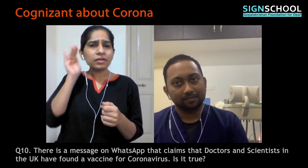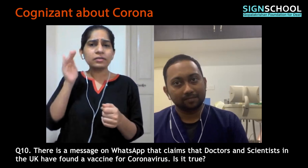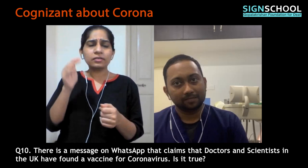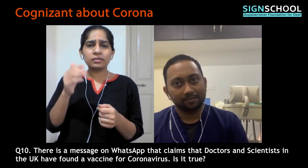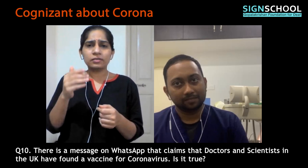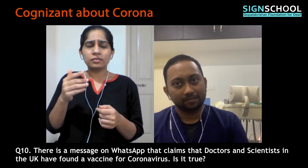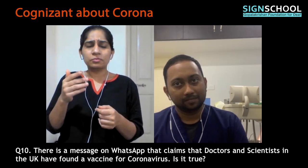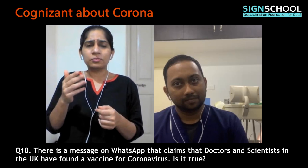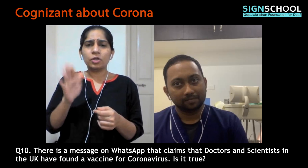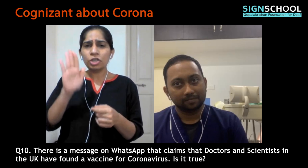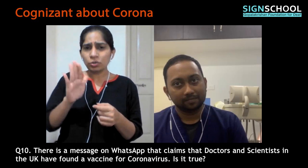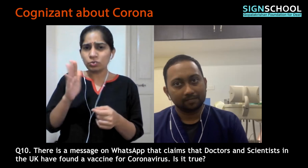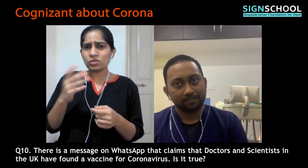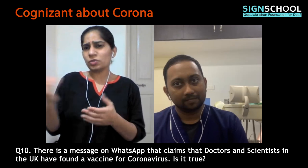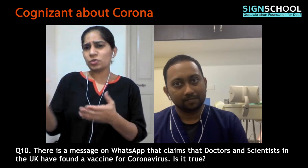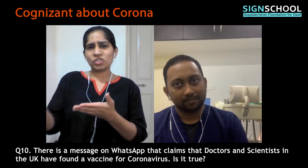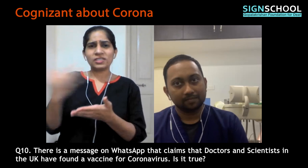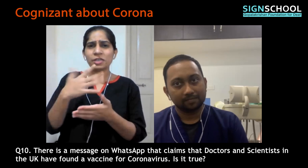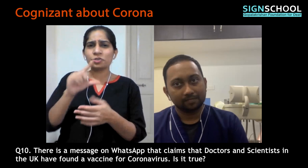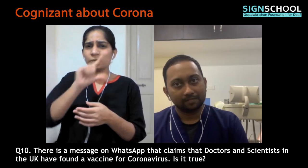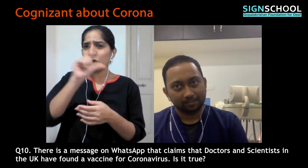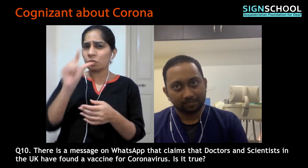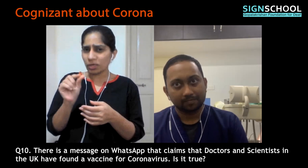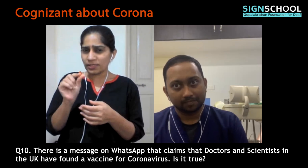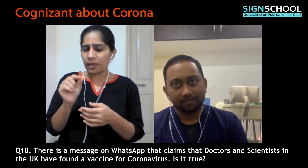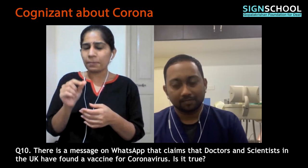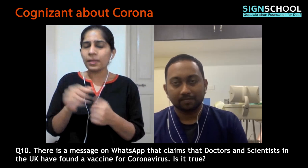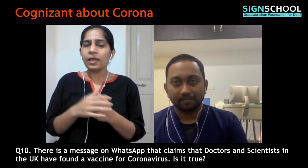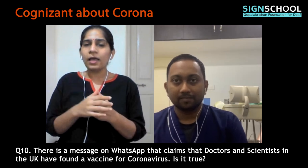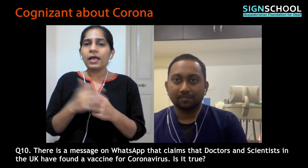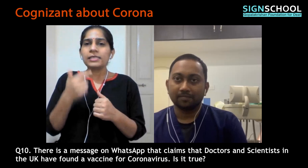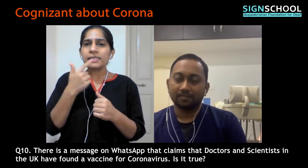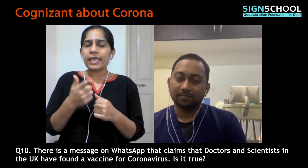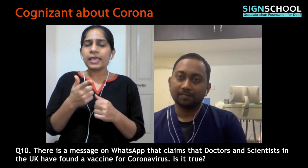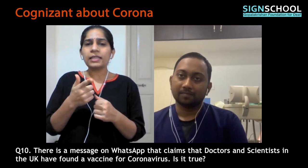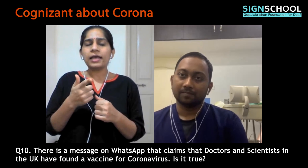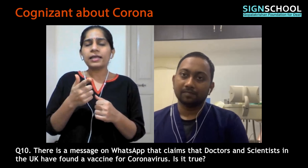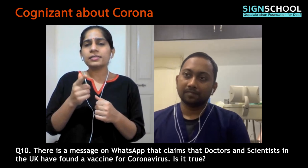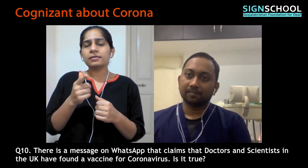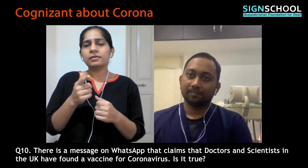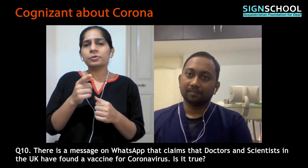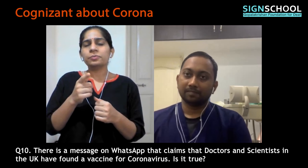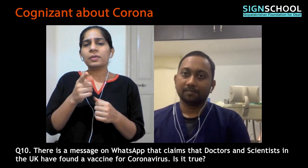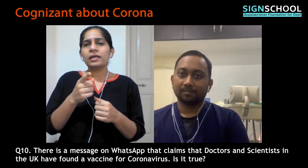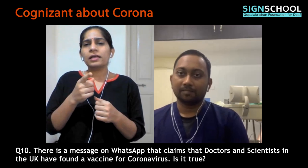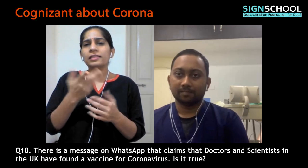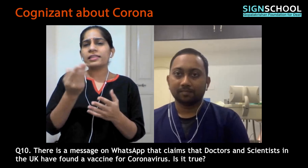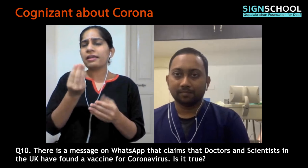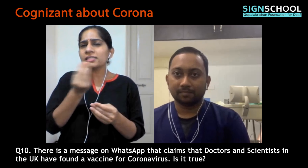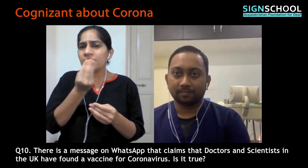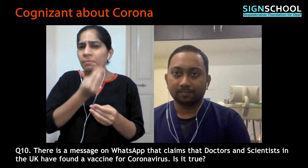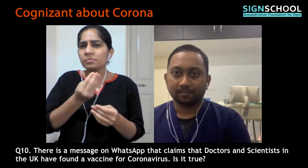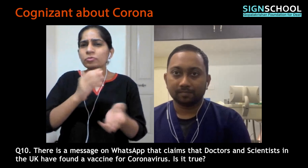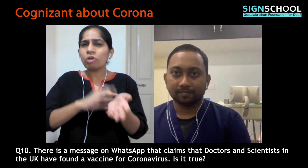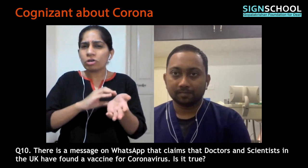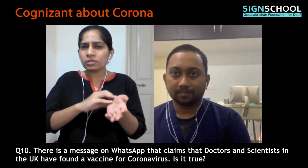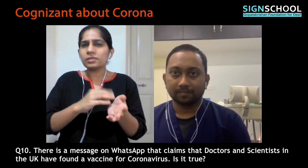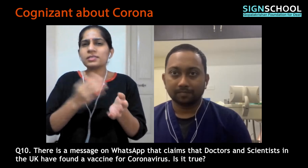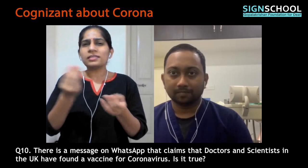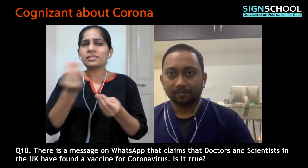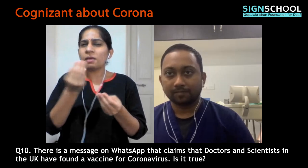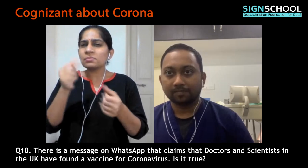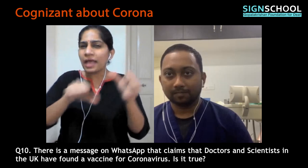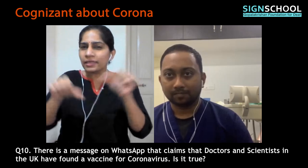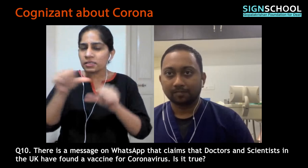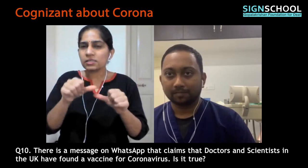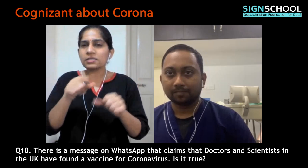I heard news which was just sent to me on WhatsApp saying that there are some